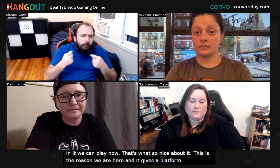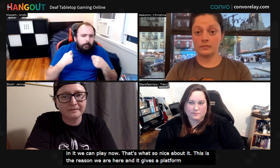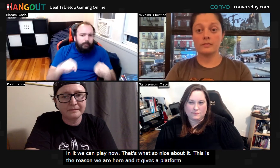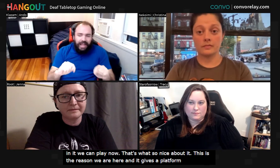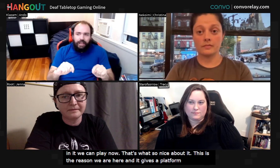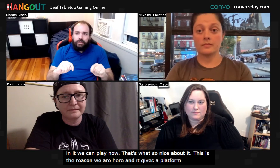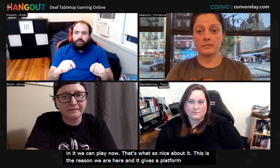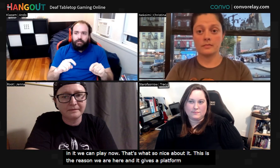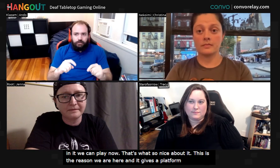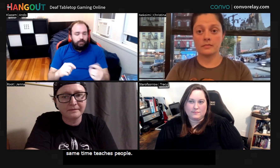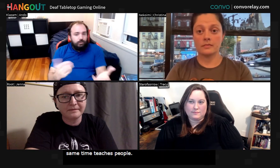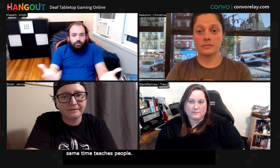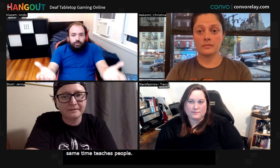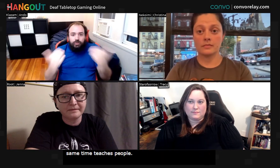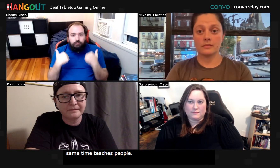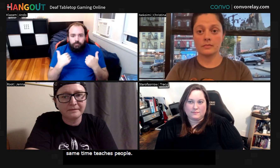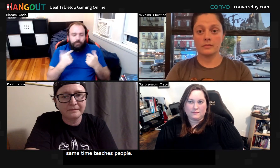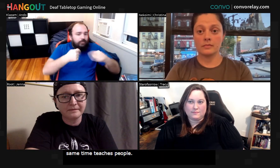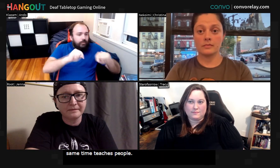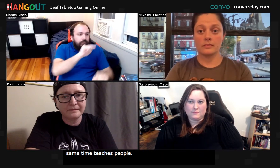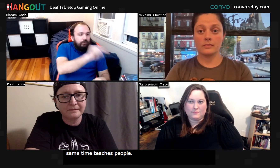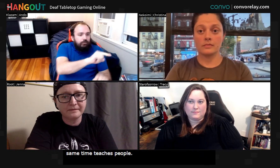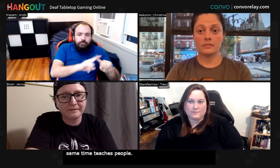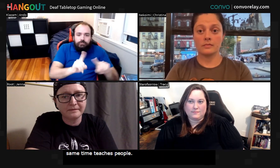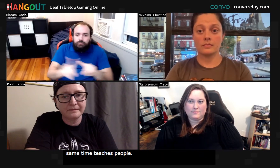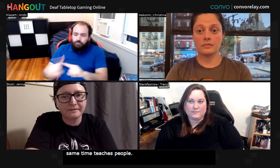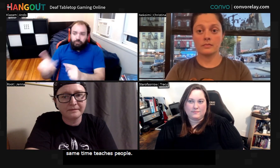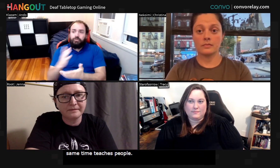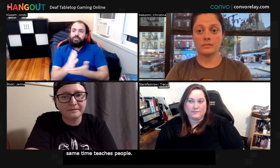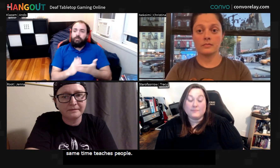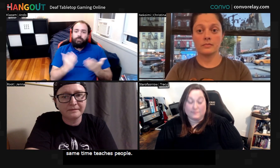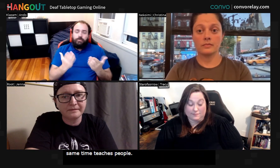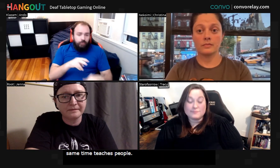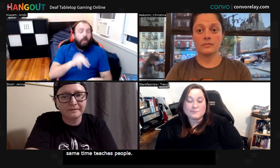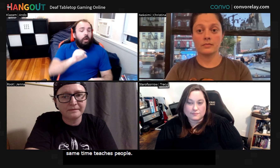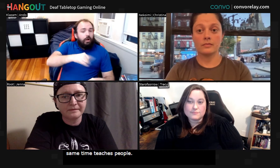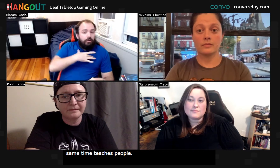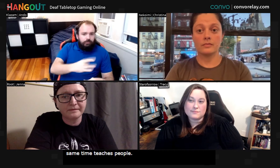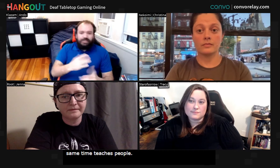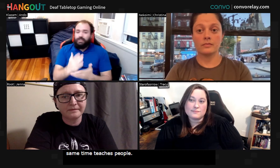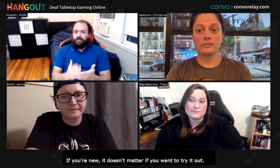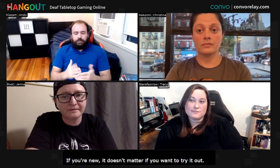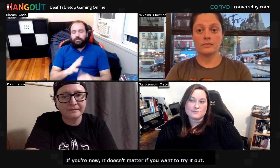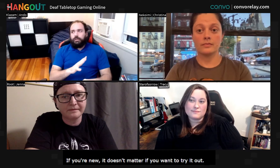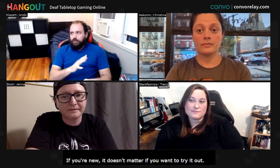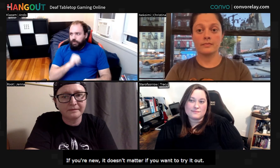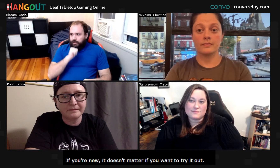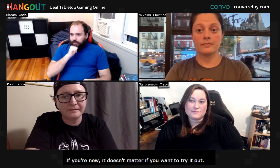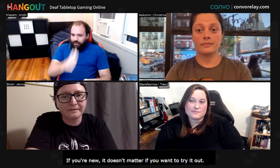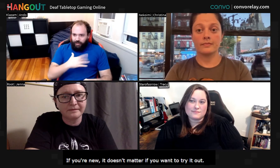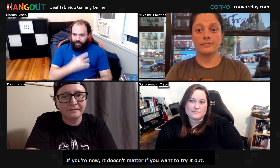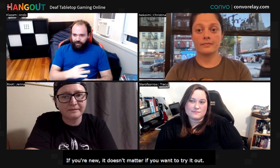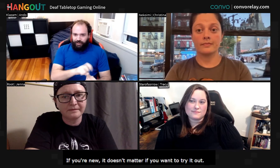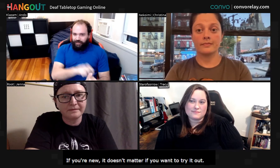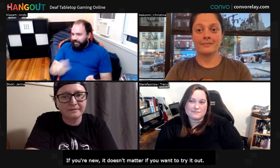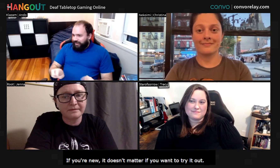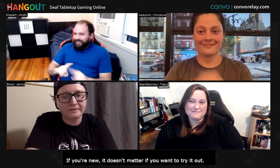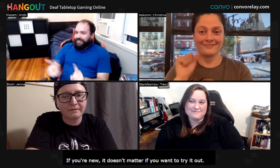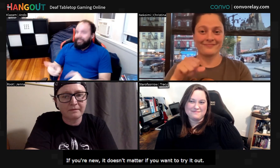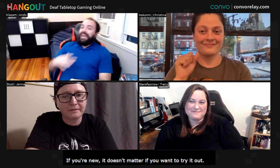doesn't matter. You want to try it out, you're welcome to. You could try the different games. Maybe you like a game or you don't like that other game. You